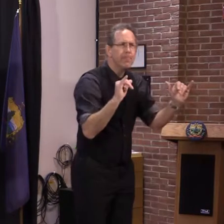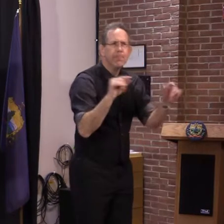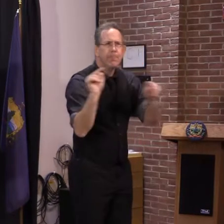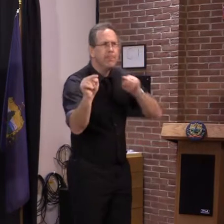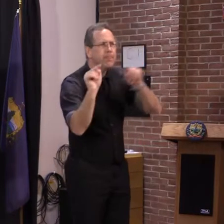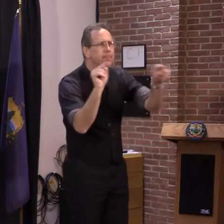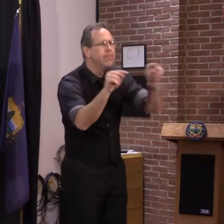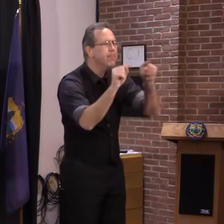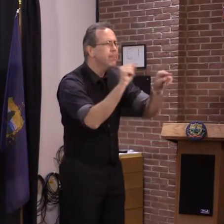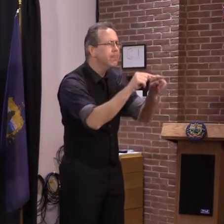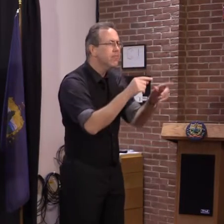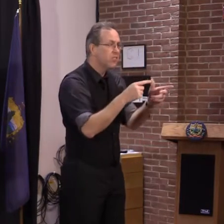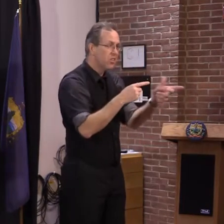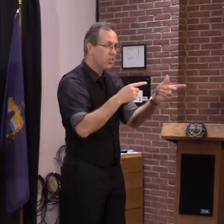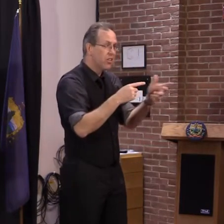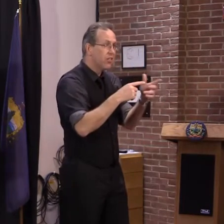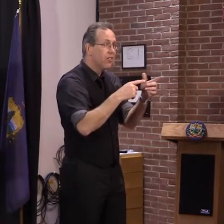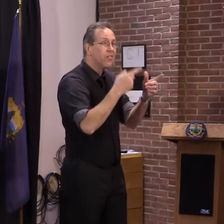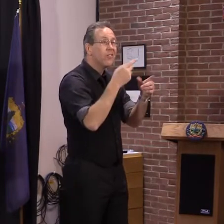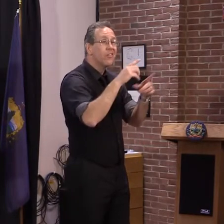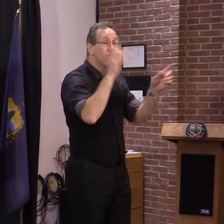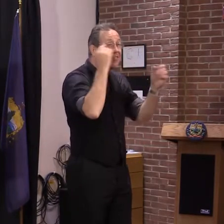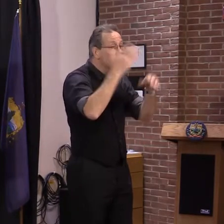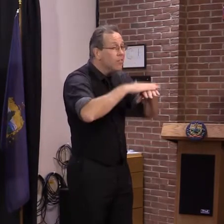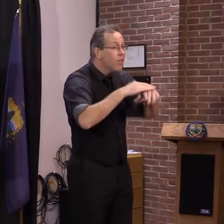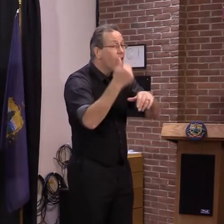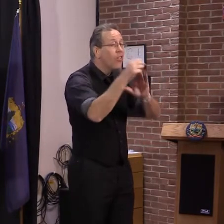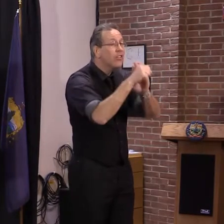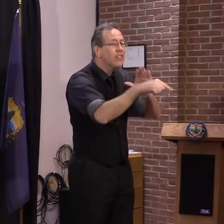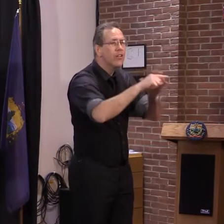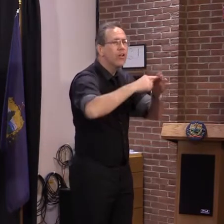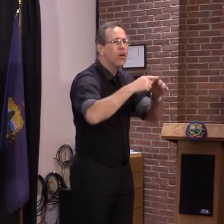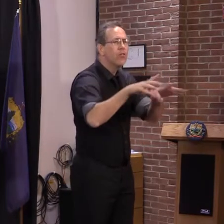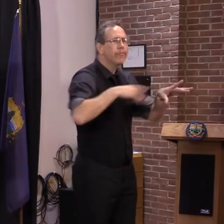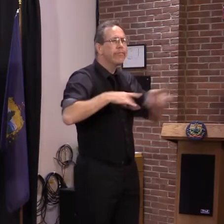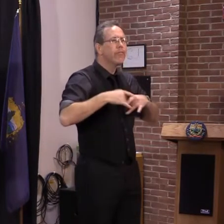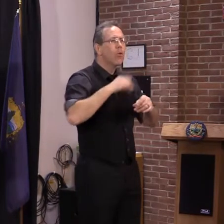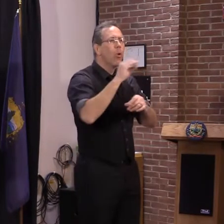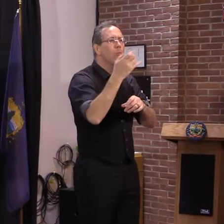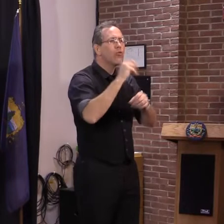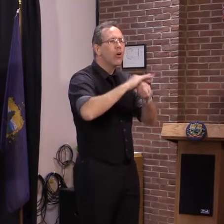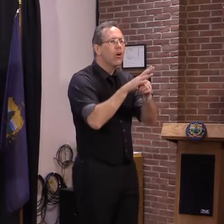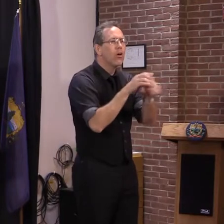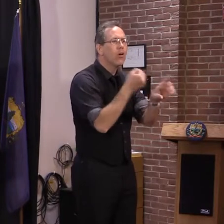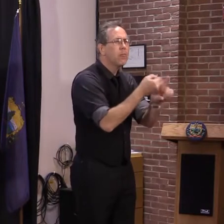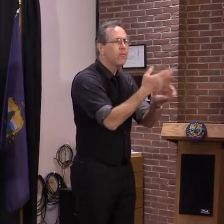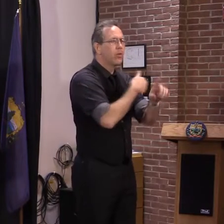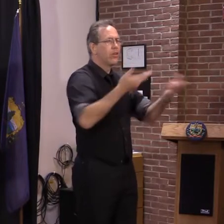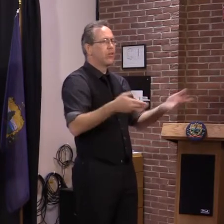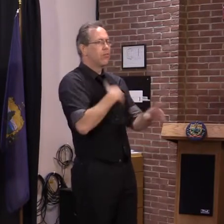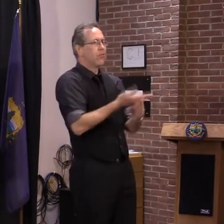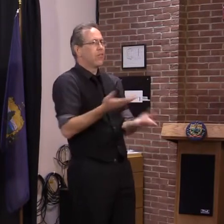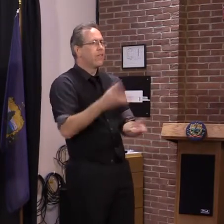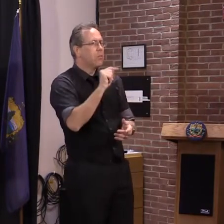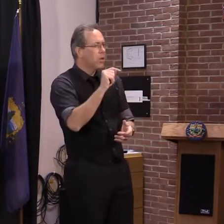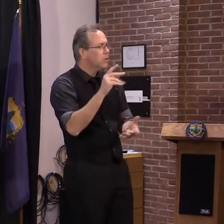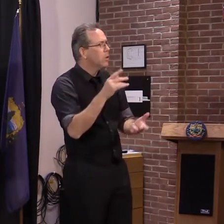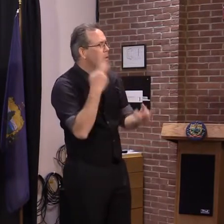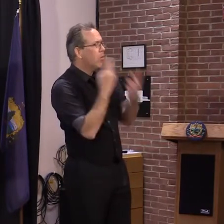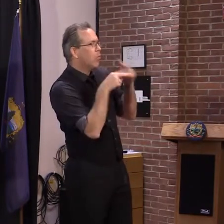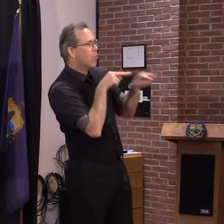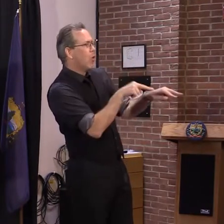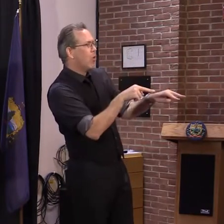they're also exiting the Omicron surge earlier than us as well. Although we remain optimistic about the trends we're seeing in